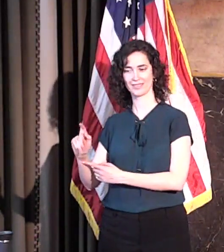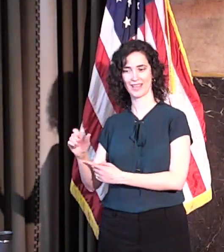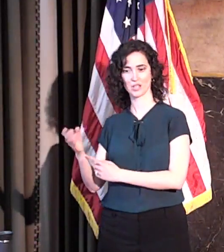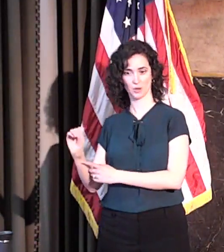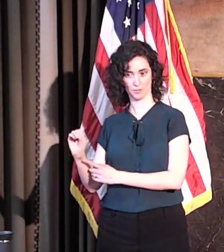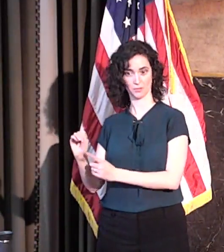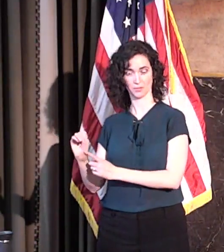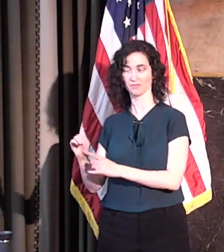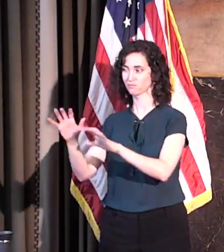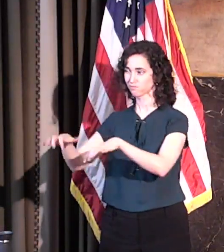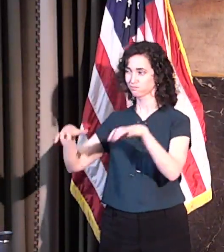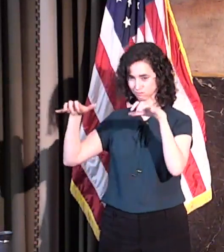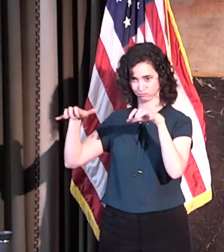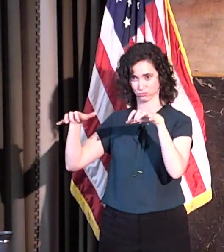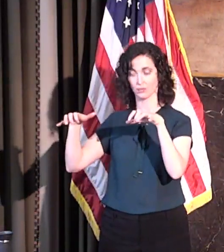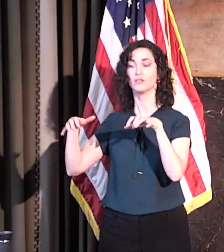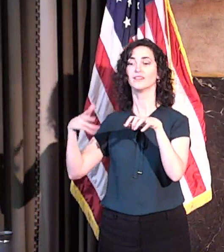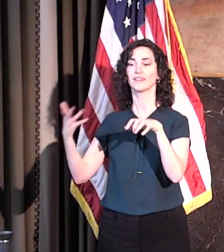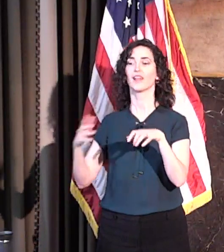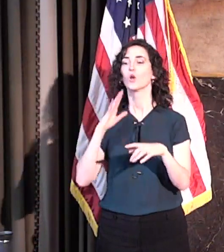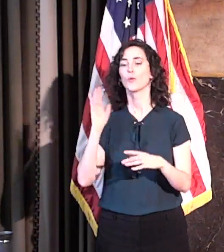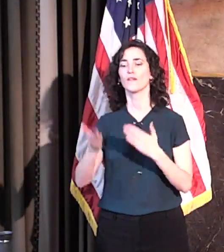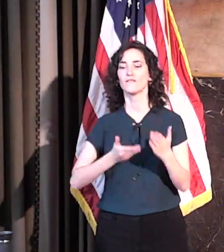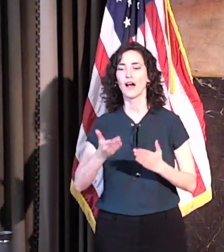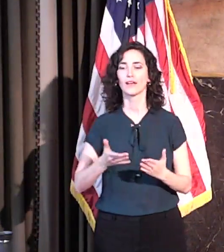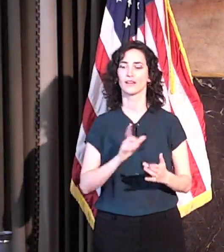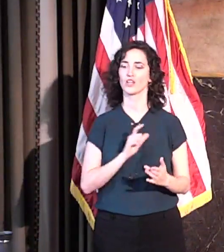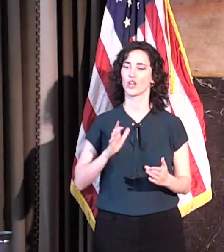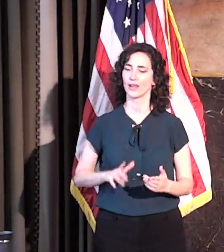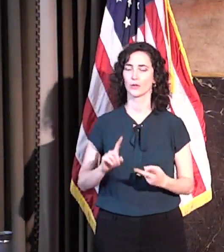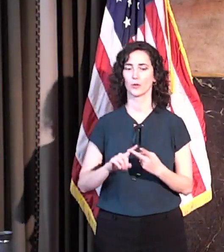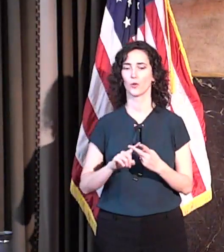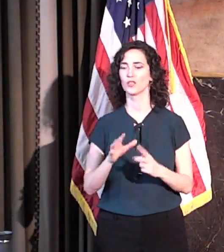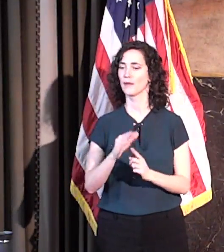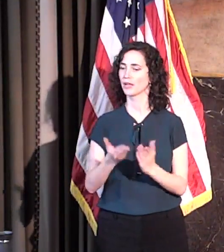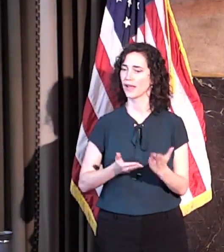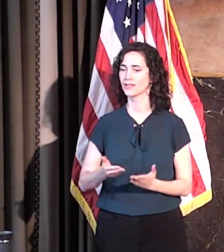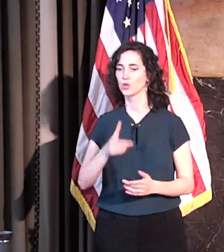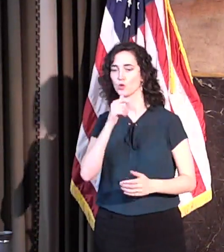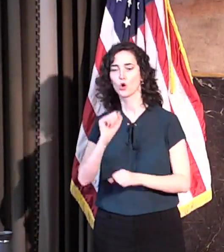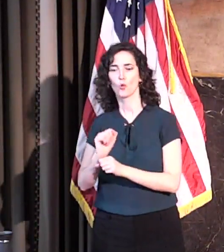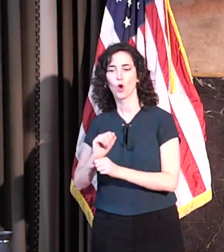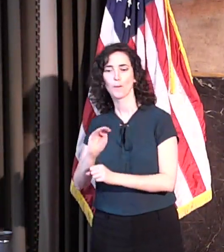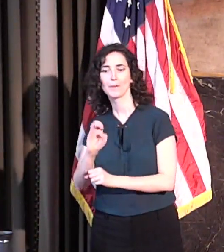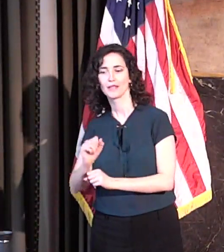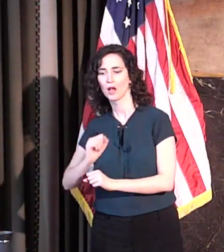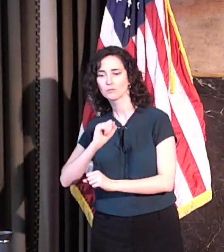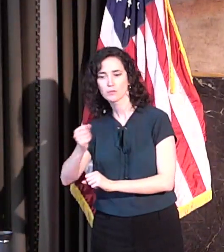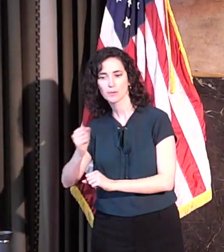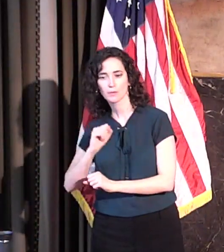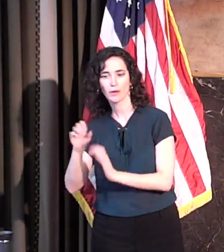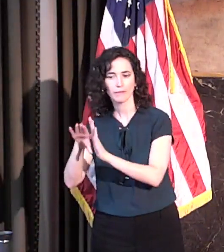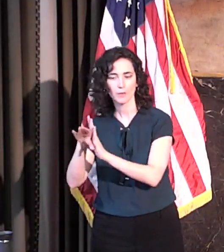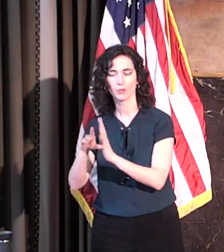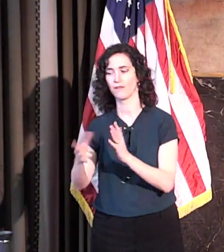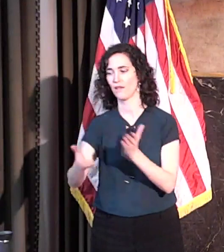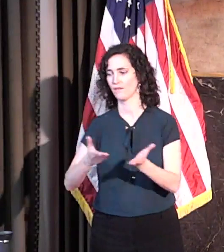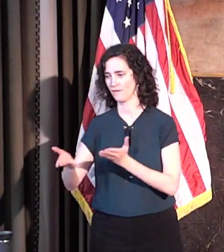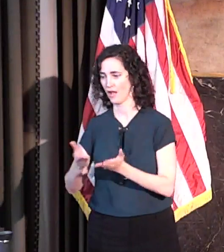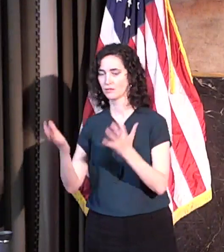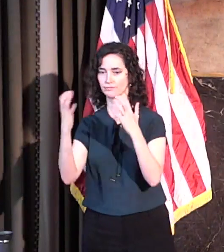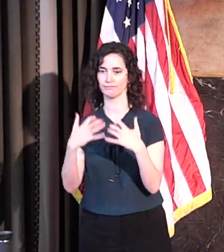inviting legislators, other special guests, and media partners, and so forth. This way everybody can be safe while